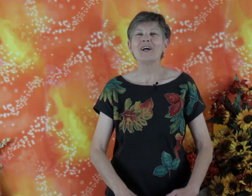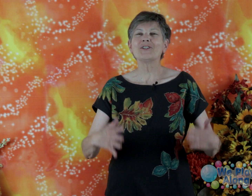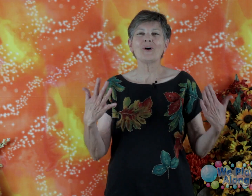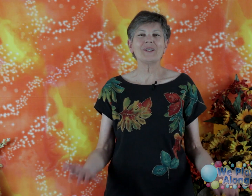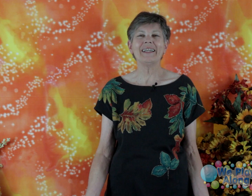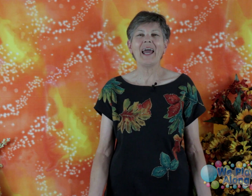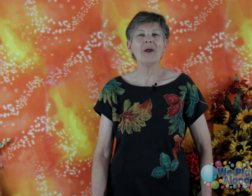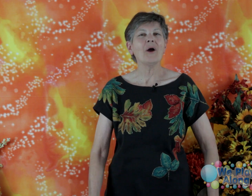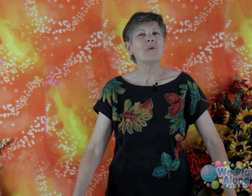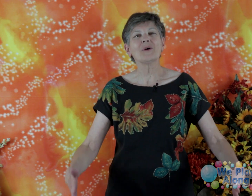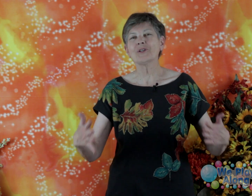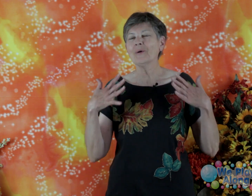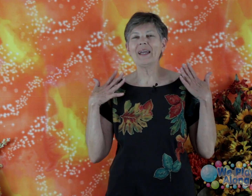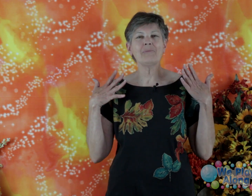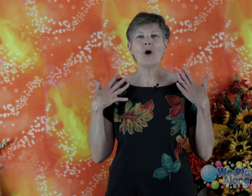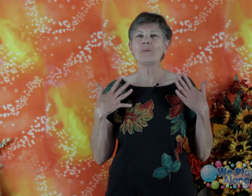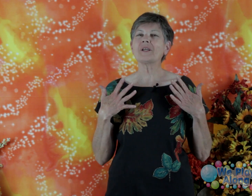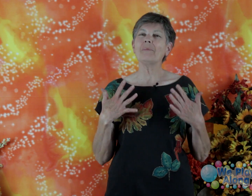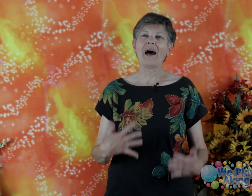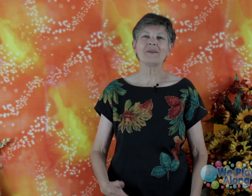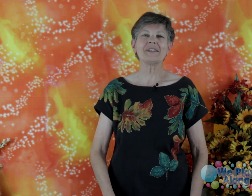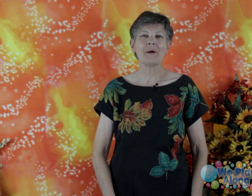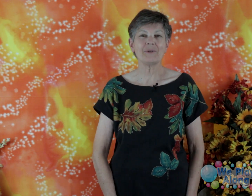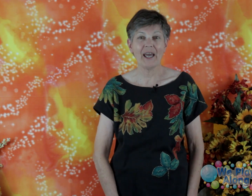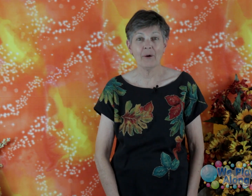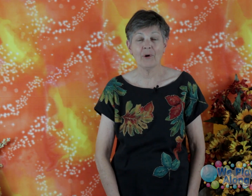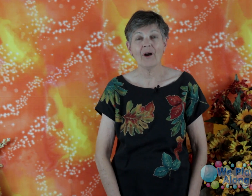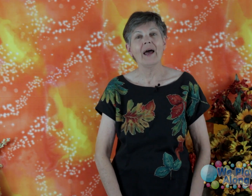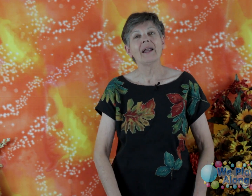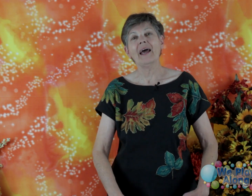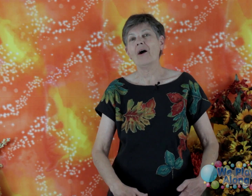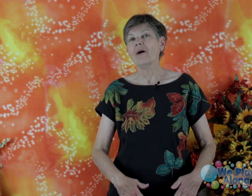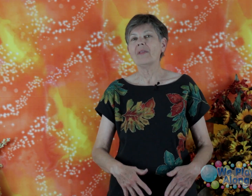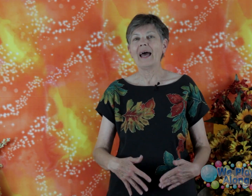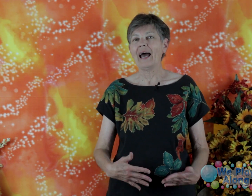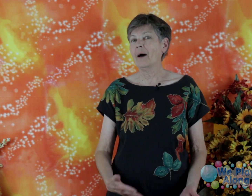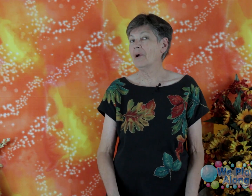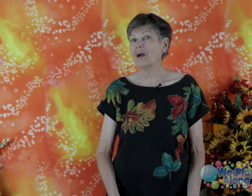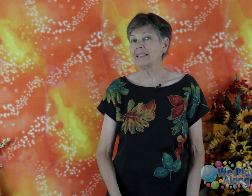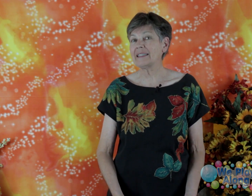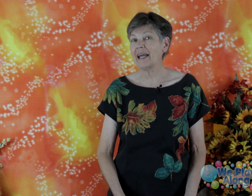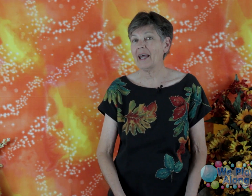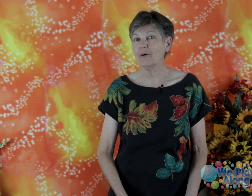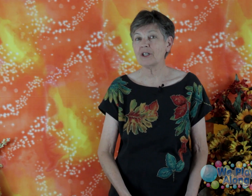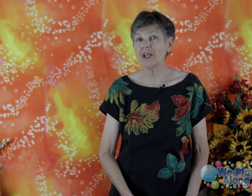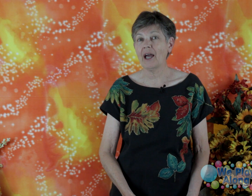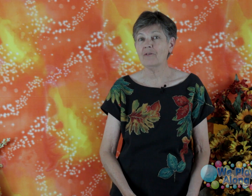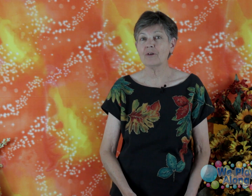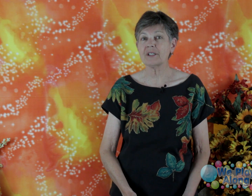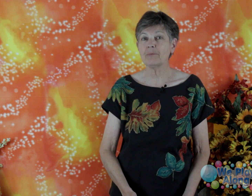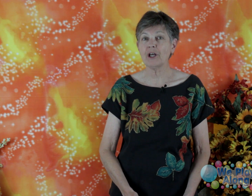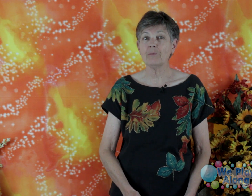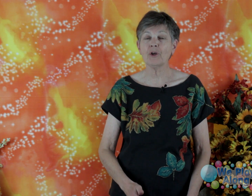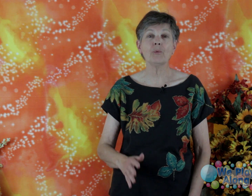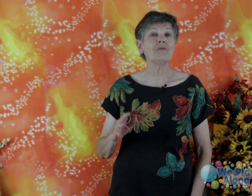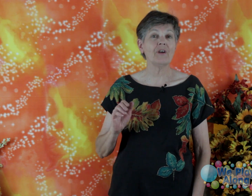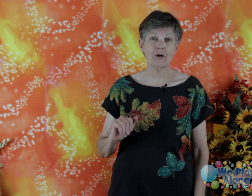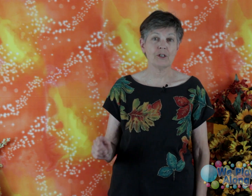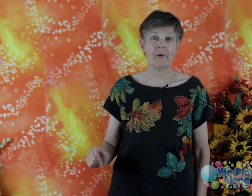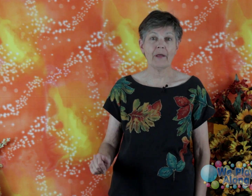So today we're doing poems about September. Now the American Sign Language sign for September, you would finger spell it